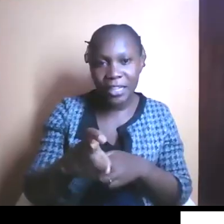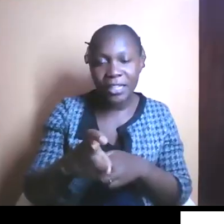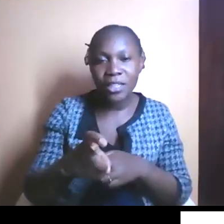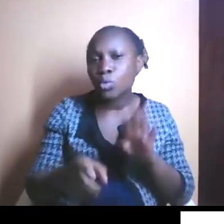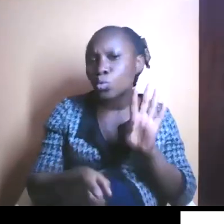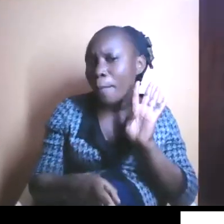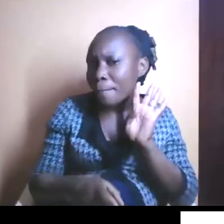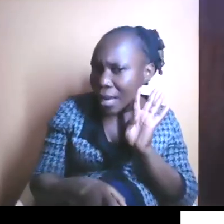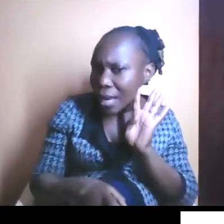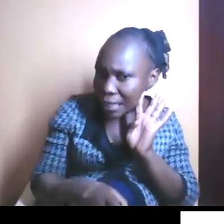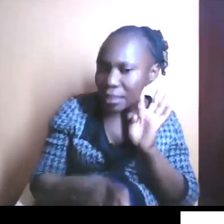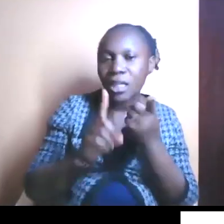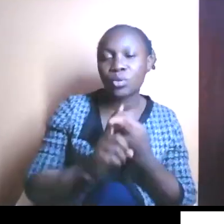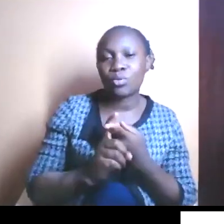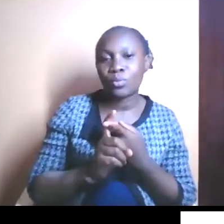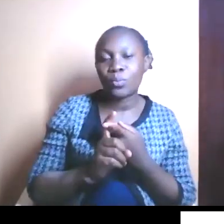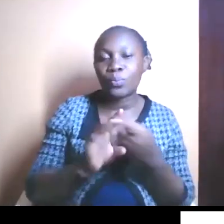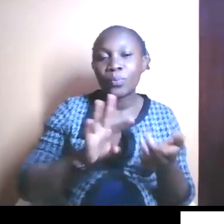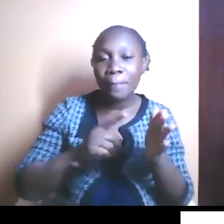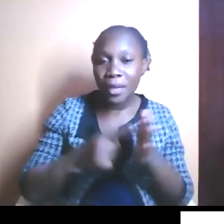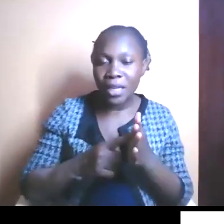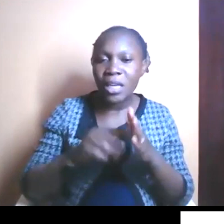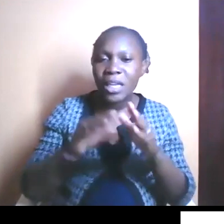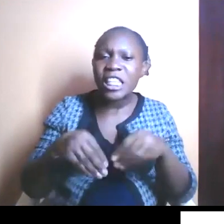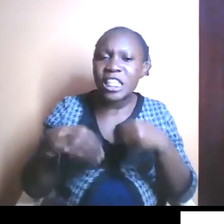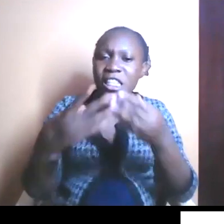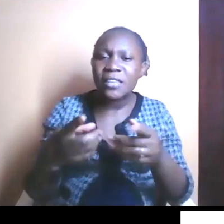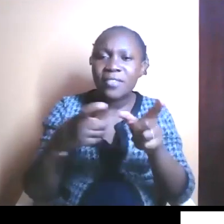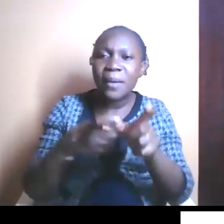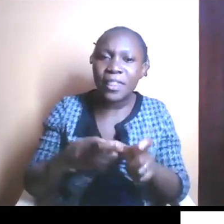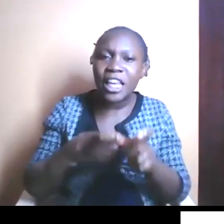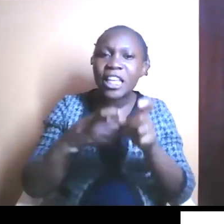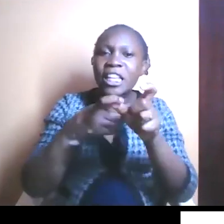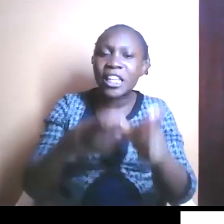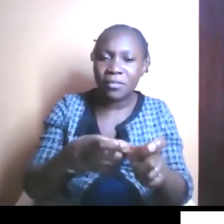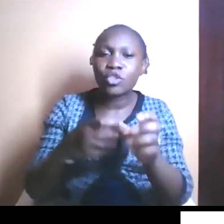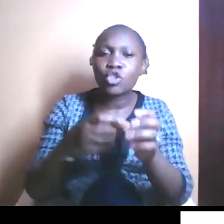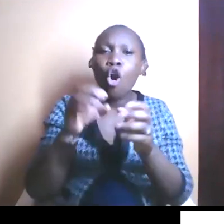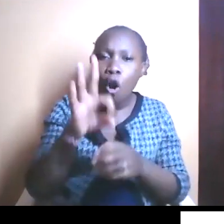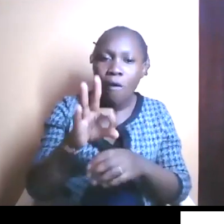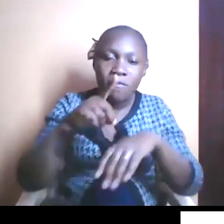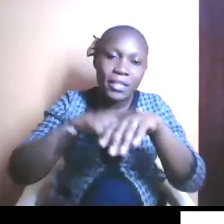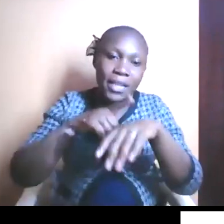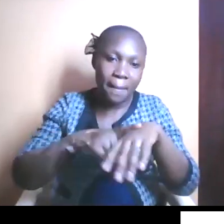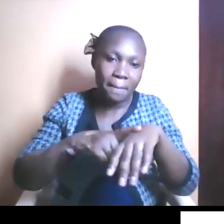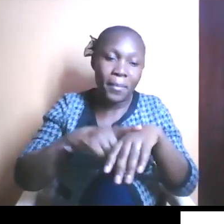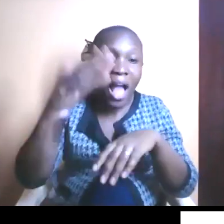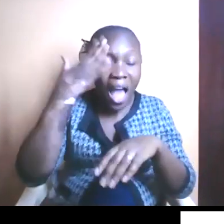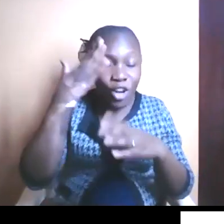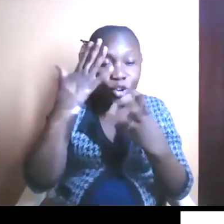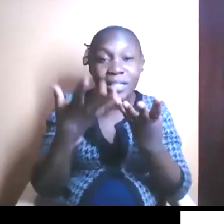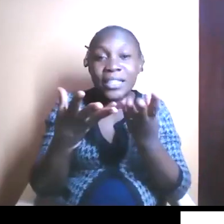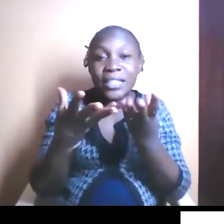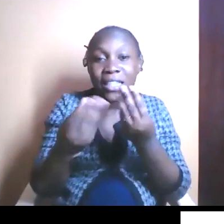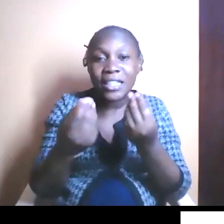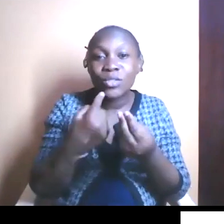being radically generous with time, you know. And I know it's easier said than done. Sometimes companies have conflicting priorities and may